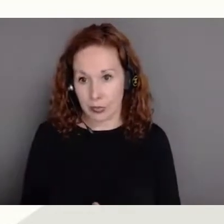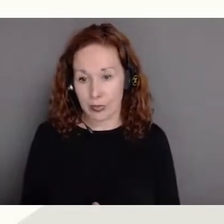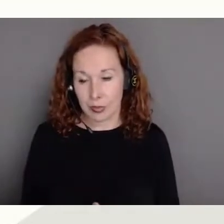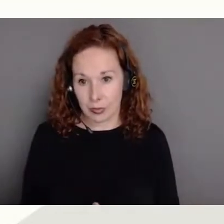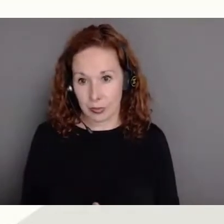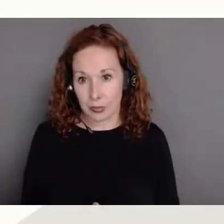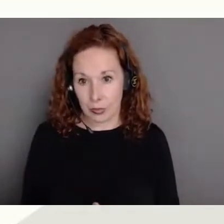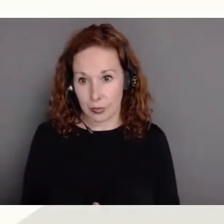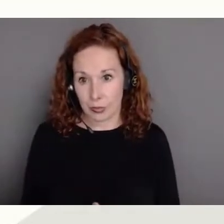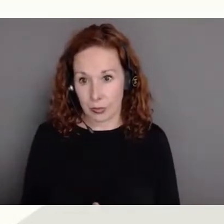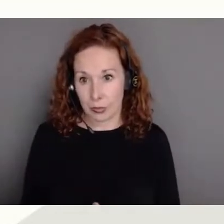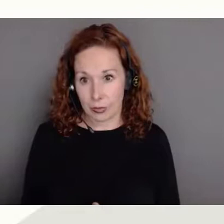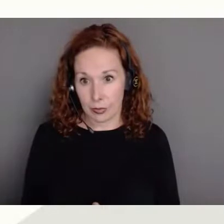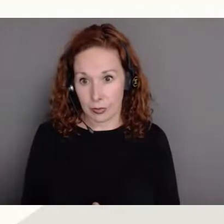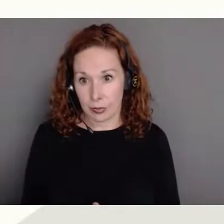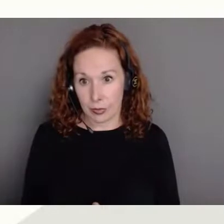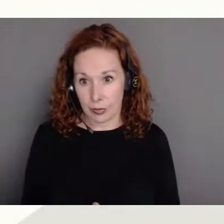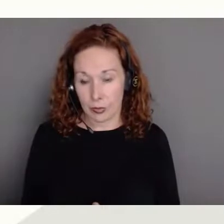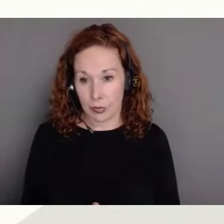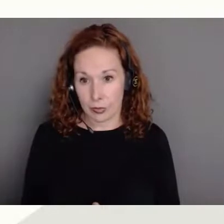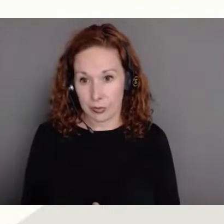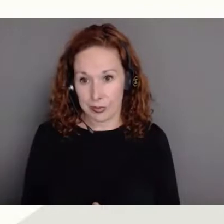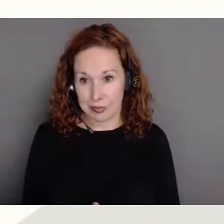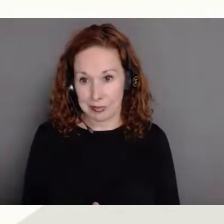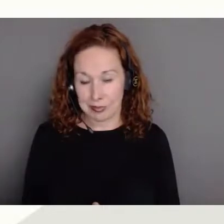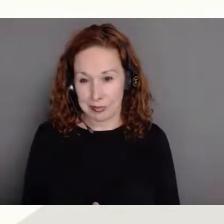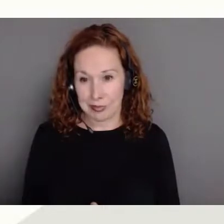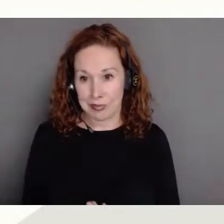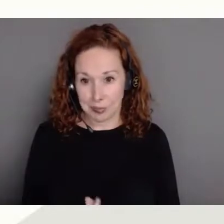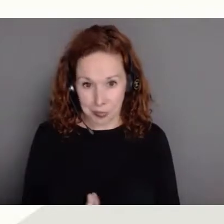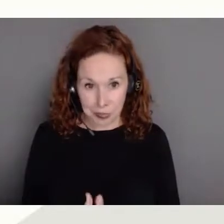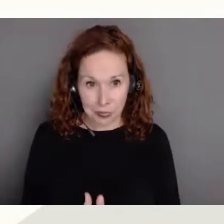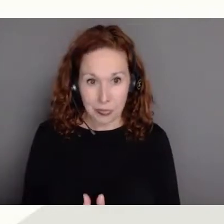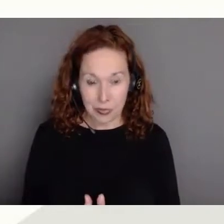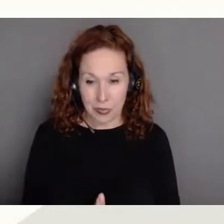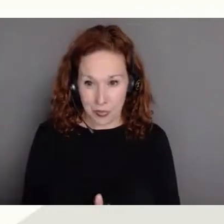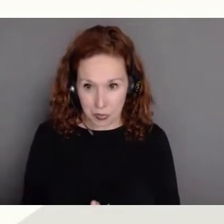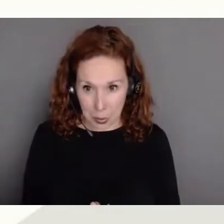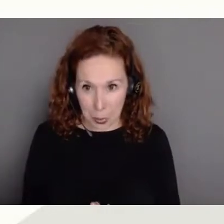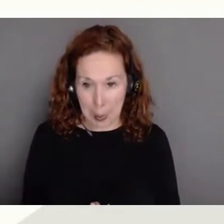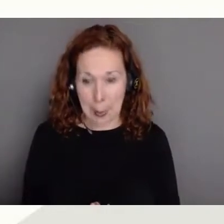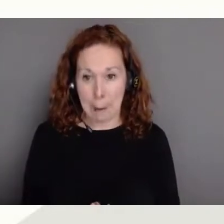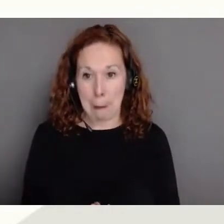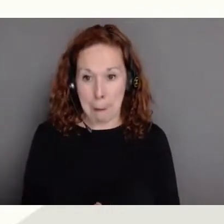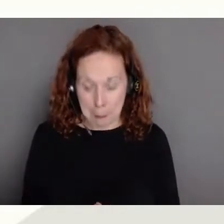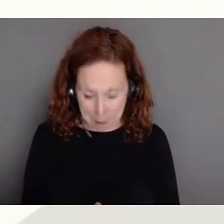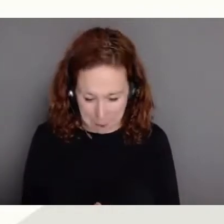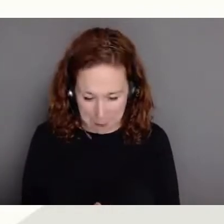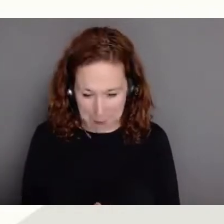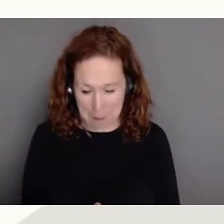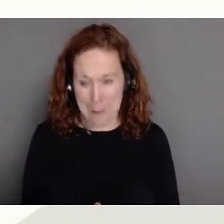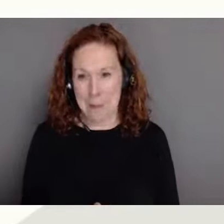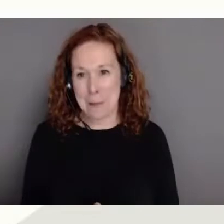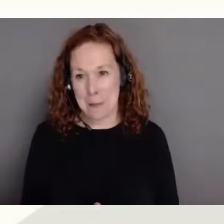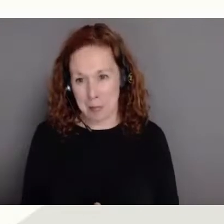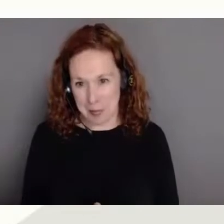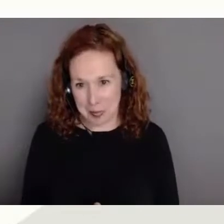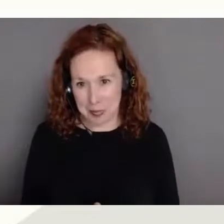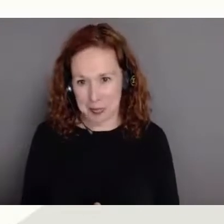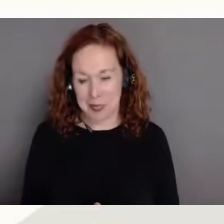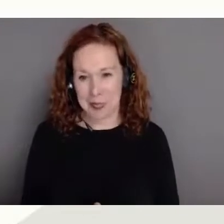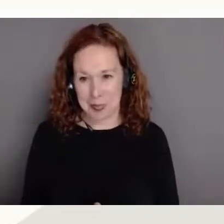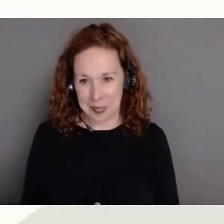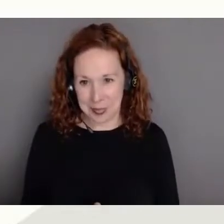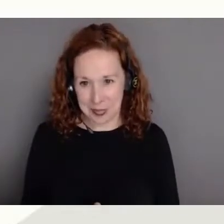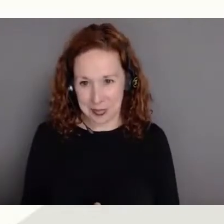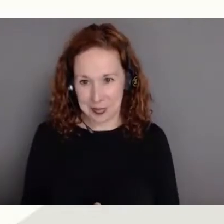this. You have a very open-hearted approach to this work, and I asked you yesterday, is this a Tanya thing or a culture, an interpreter